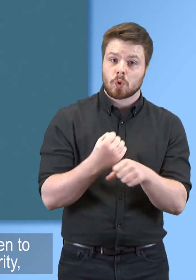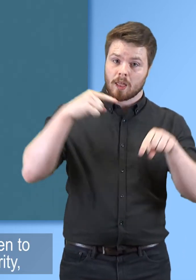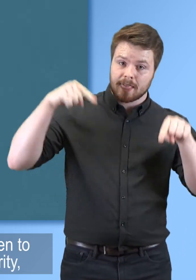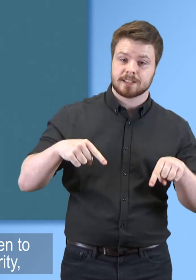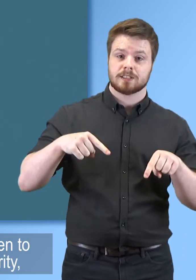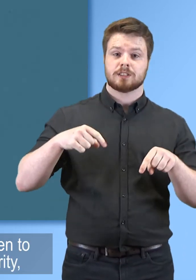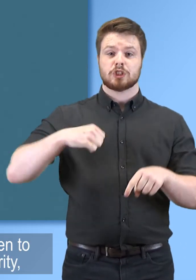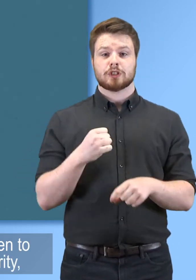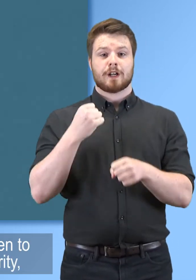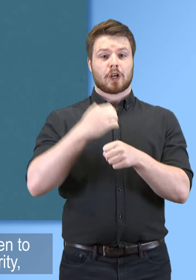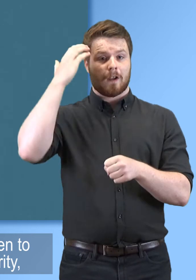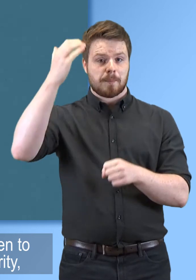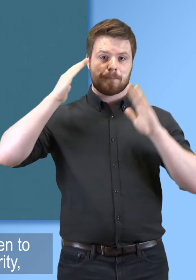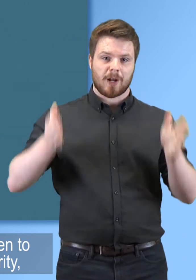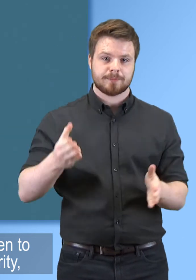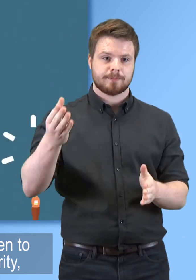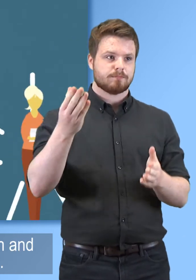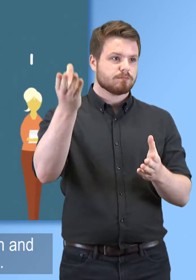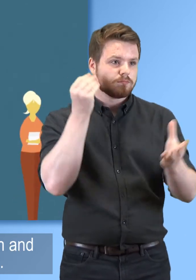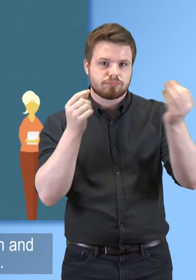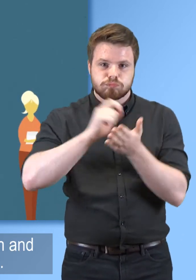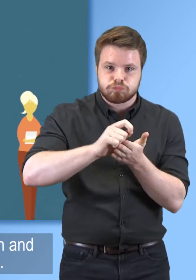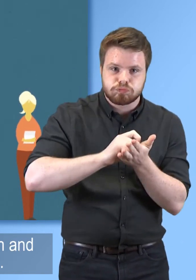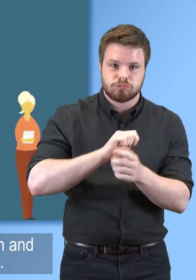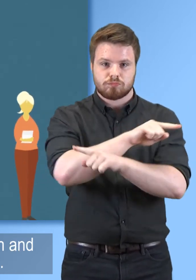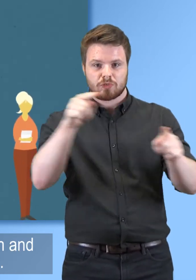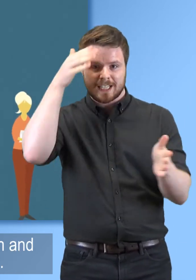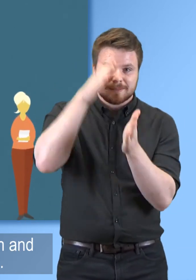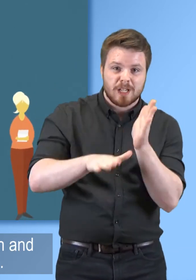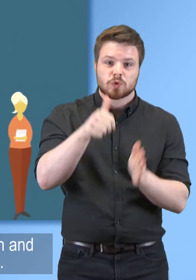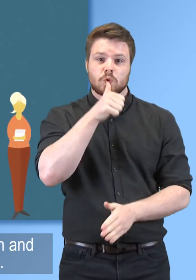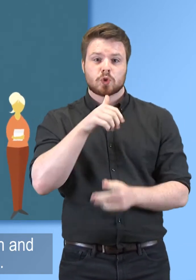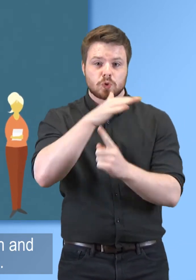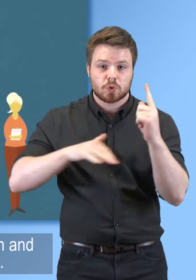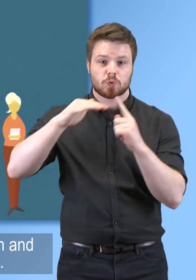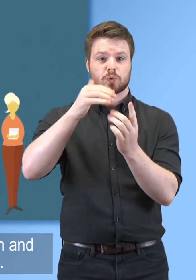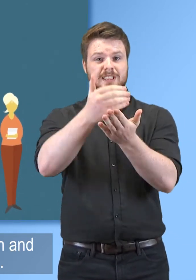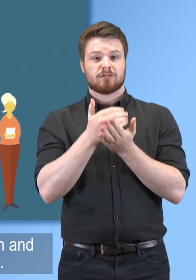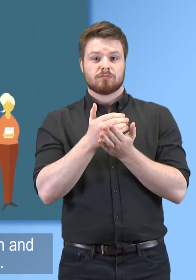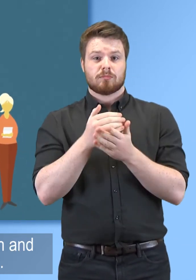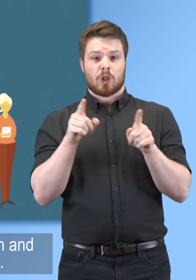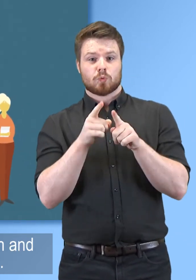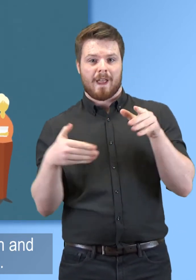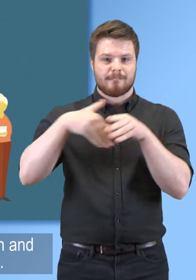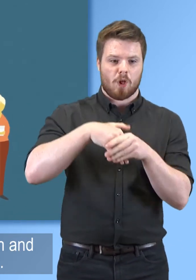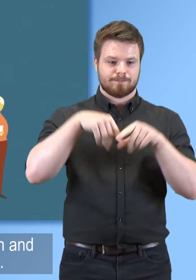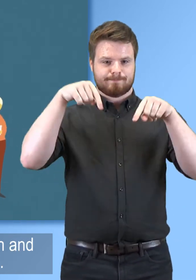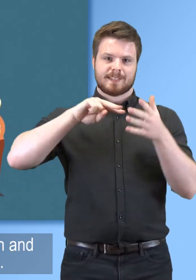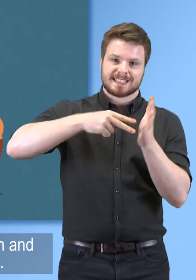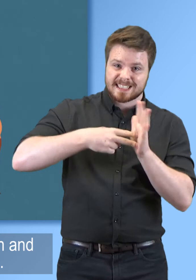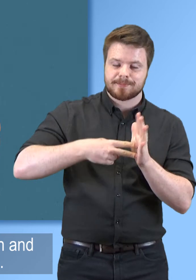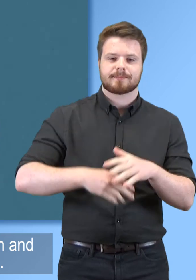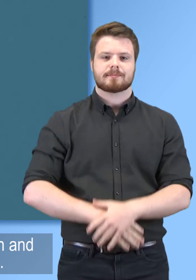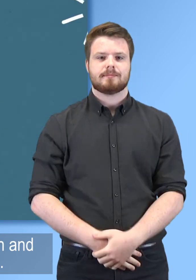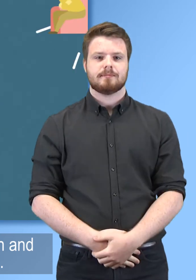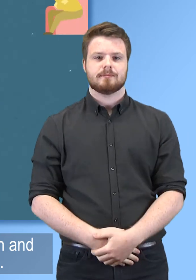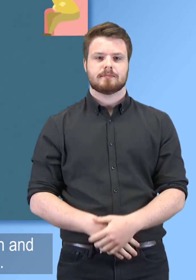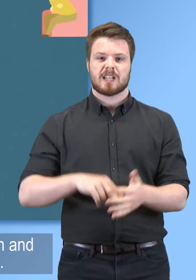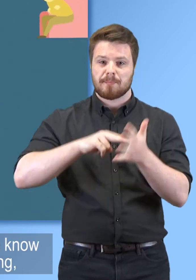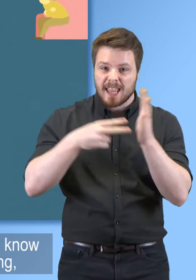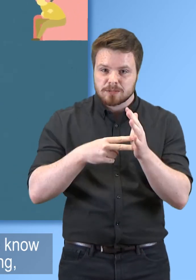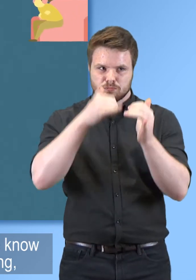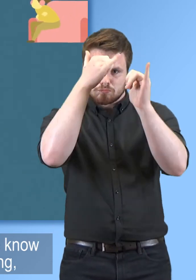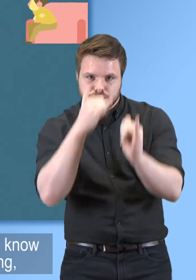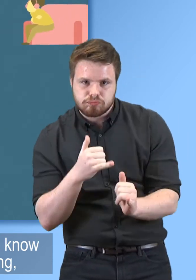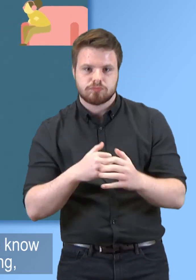with experience of using social security and involve them in the design, implementation and monitoring of the new system in Scotland.